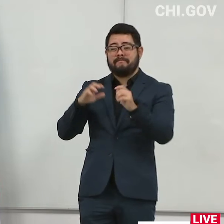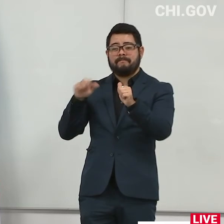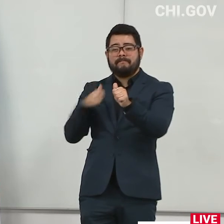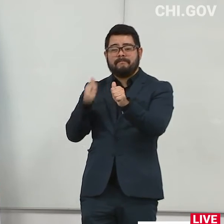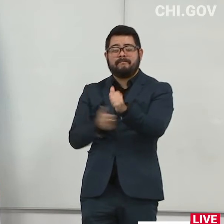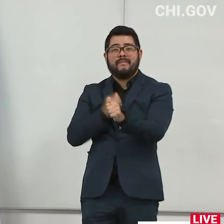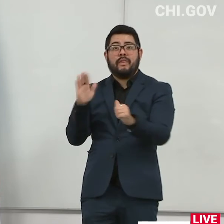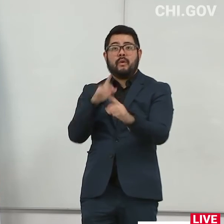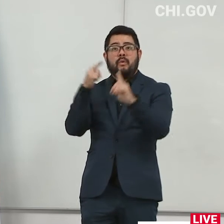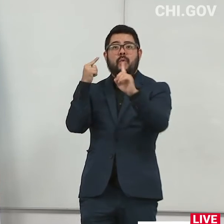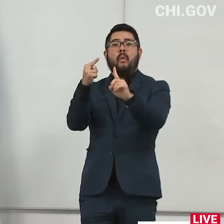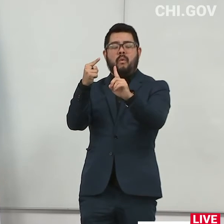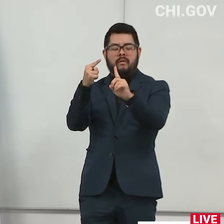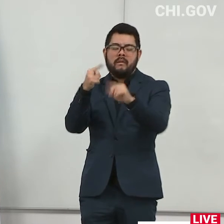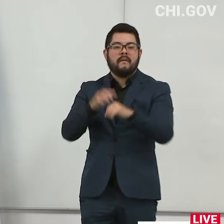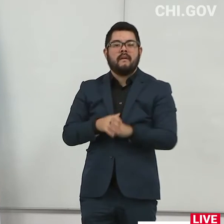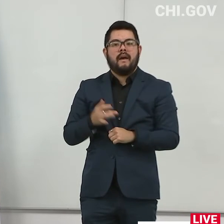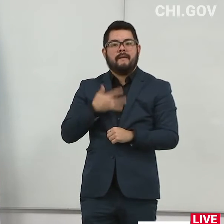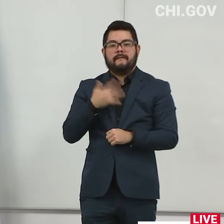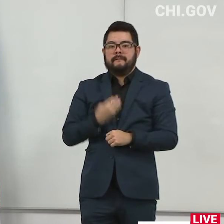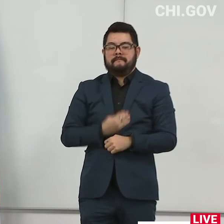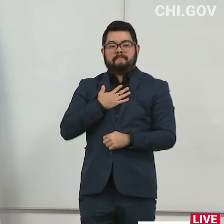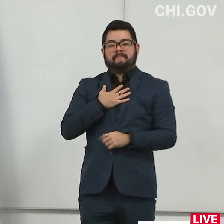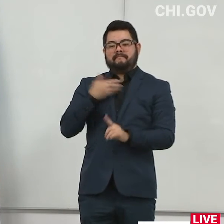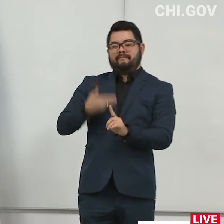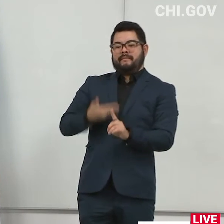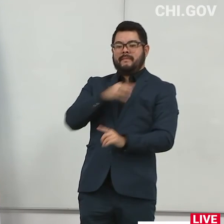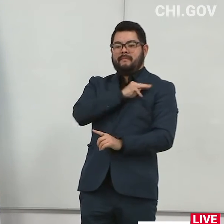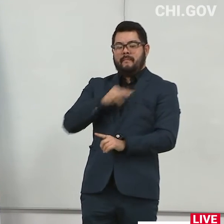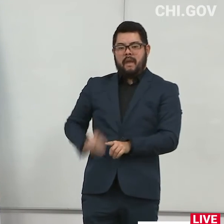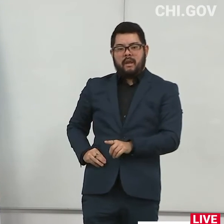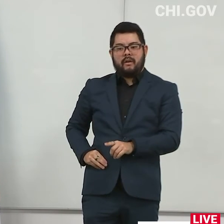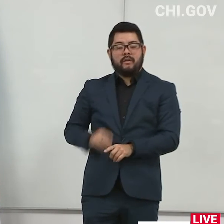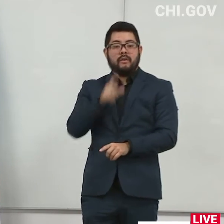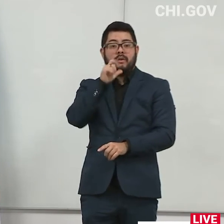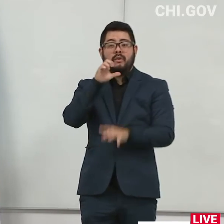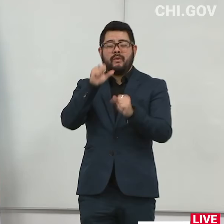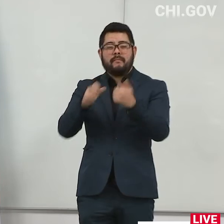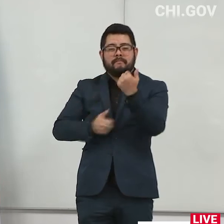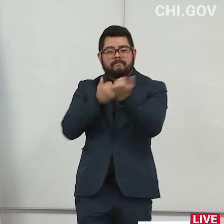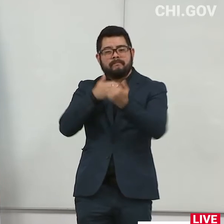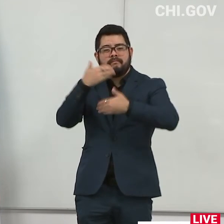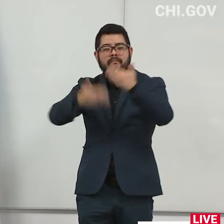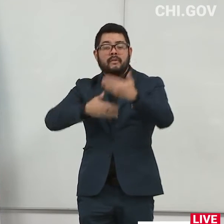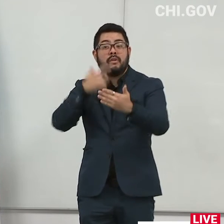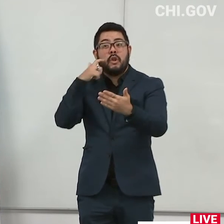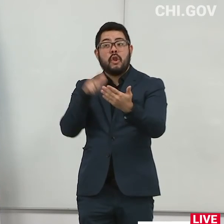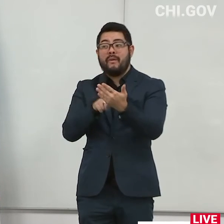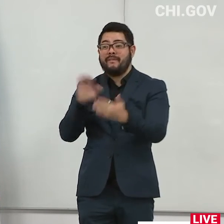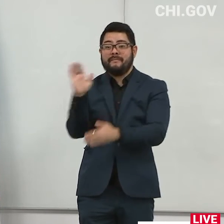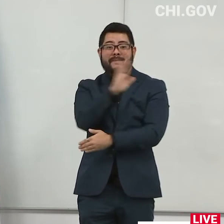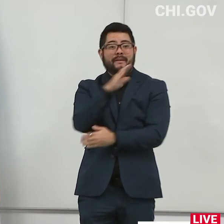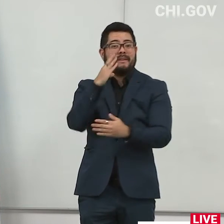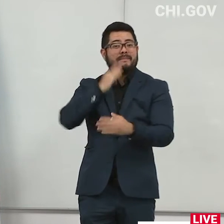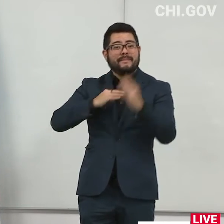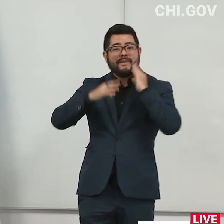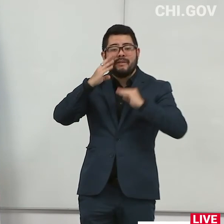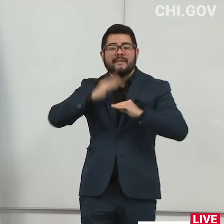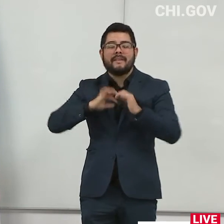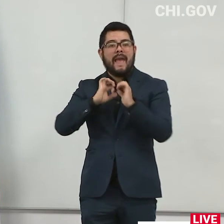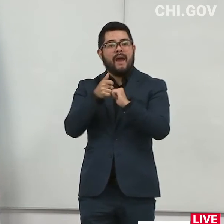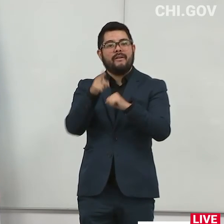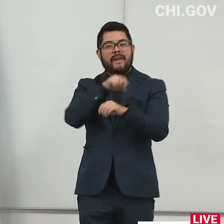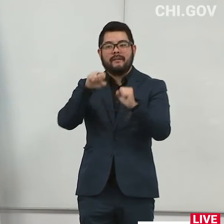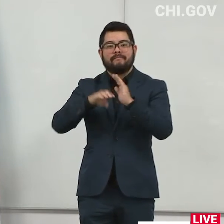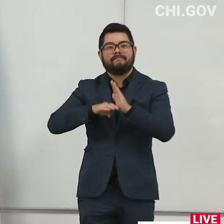nothing greater for me as a mayor than to be part of seeing that experience and how our young people can blossom